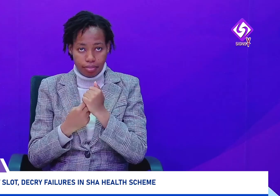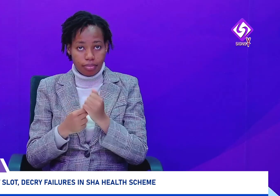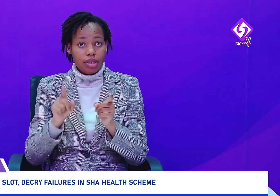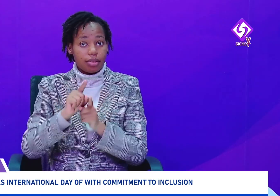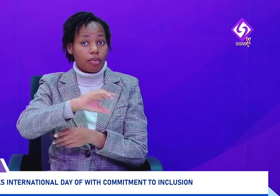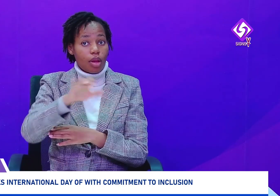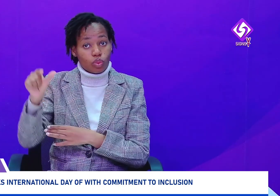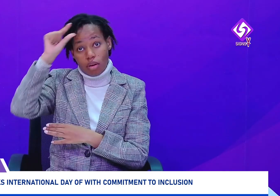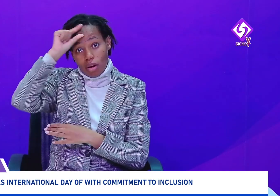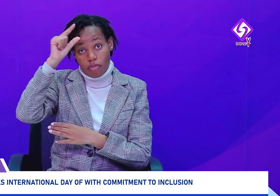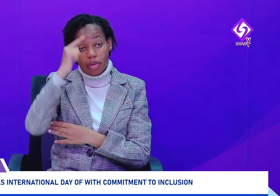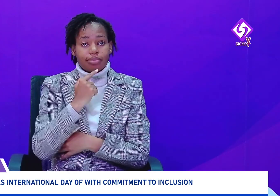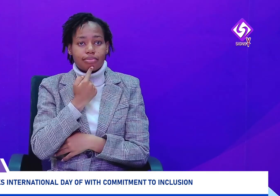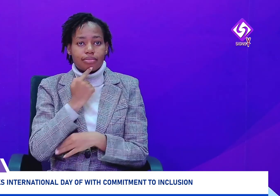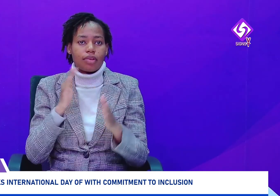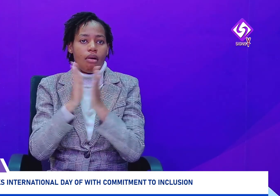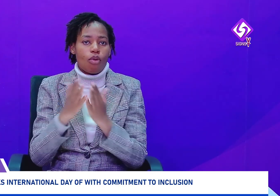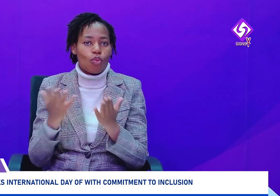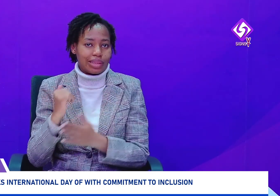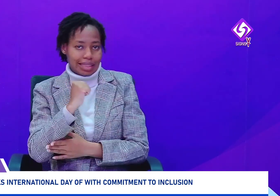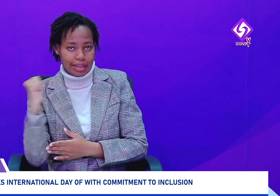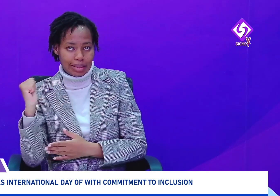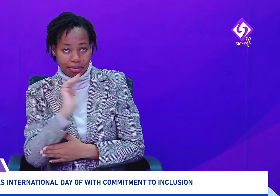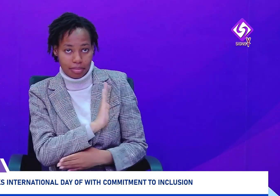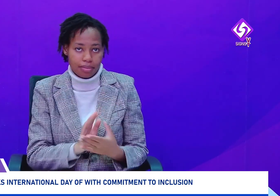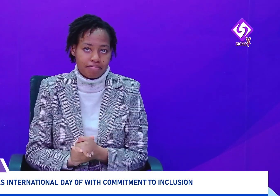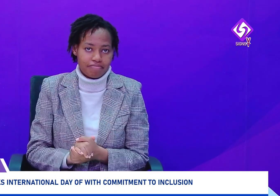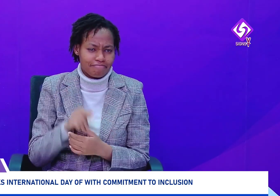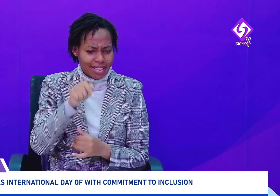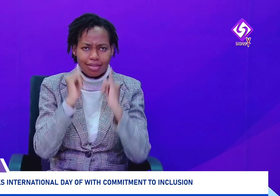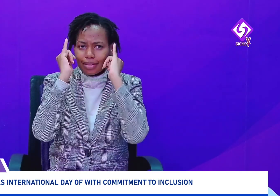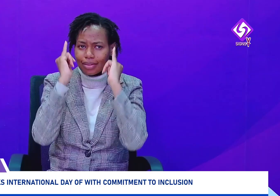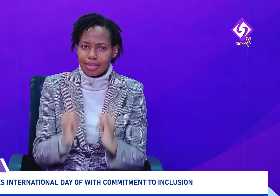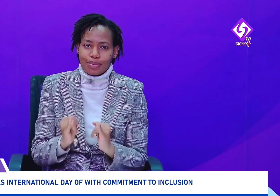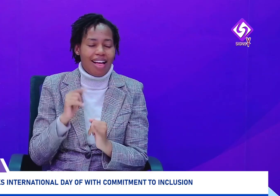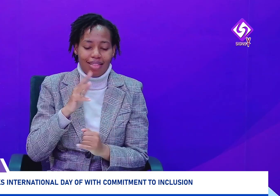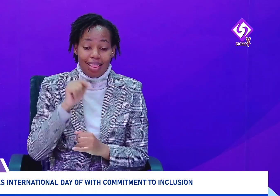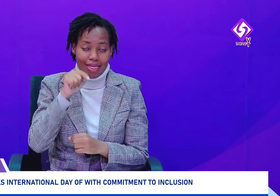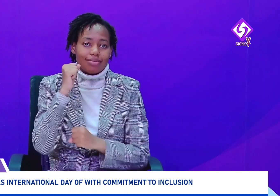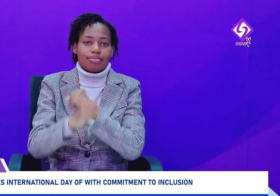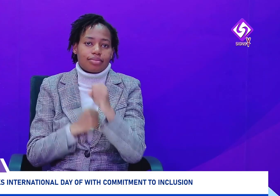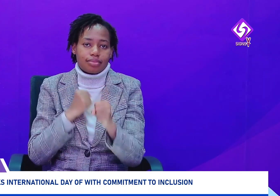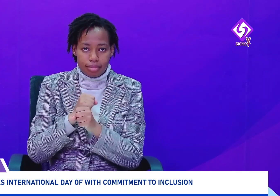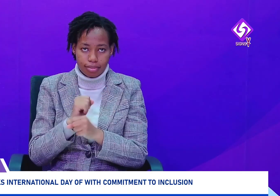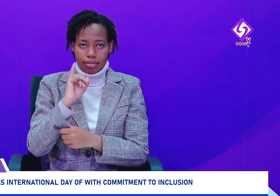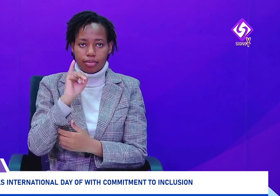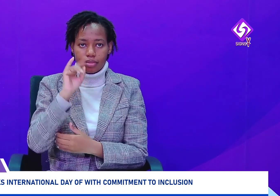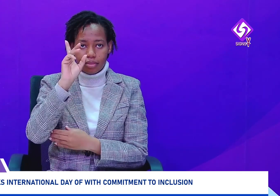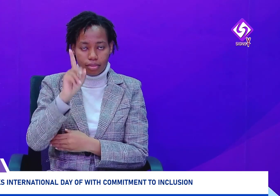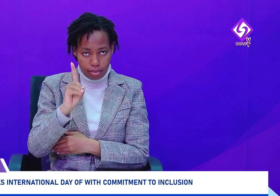This celebration was a collaborative effort organized by the Council in partnership with the County Government of Turkana